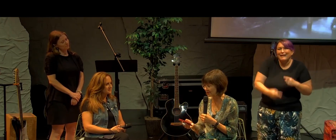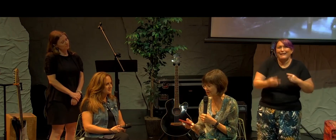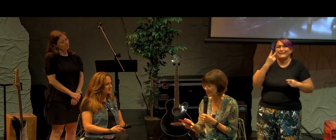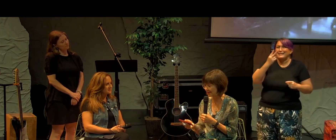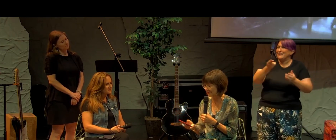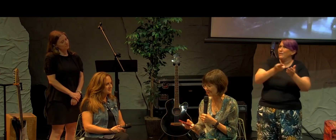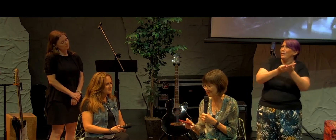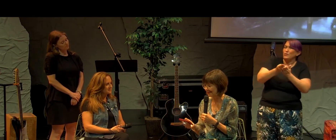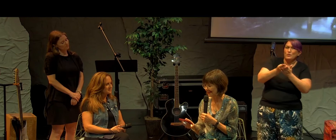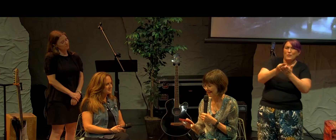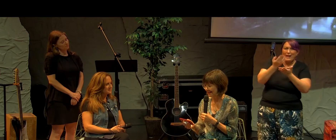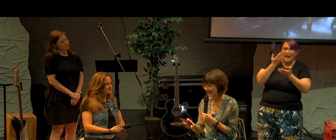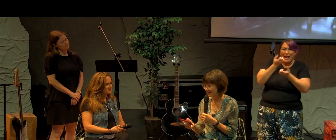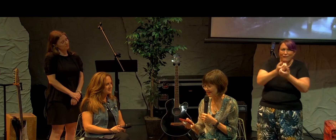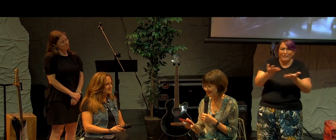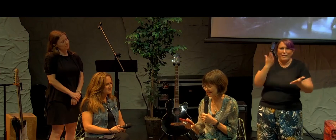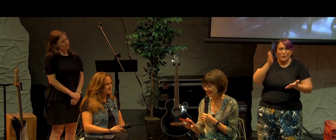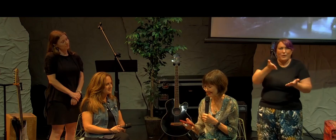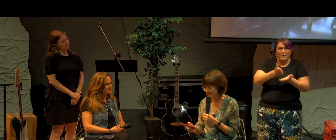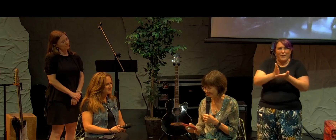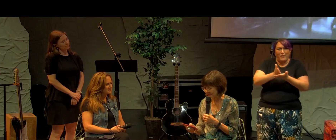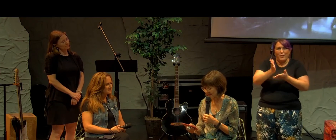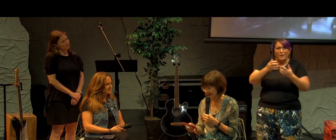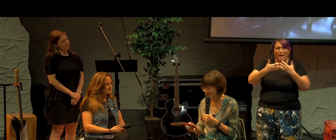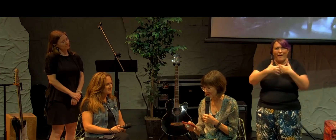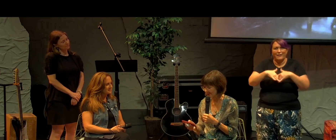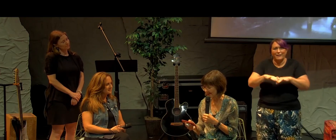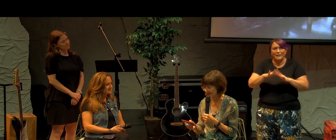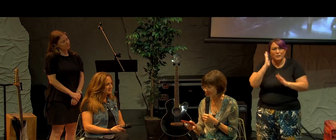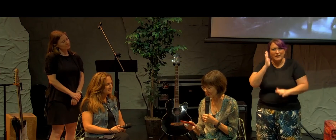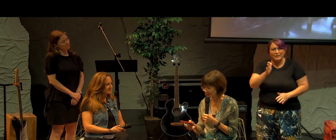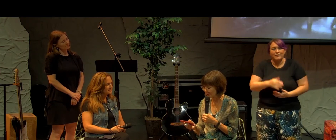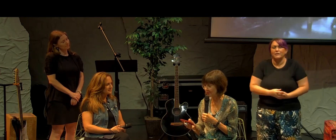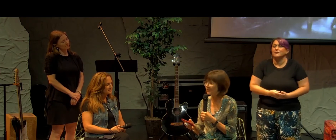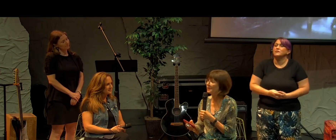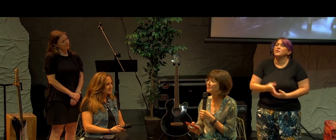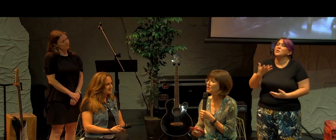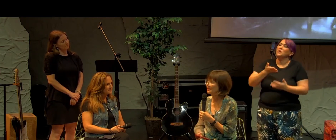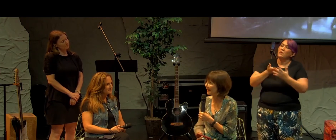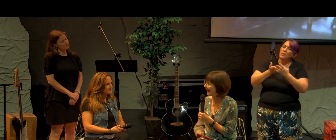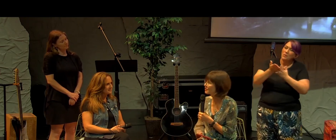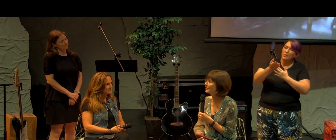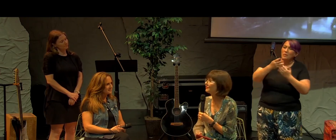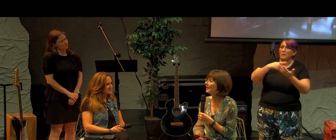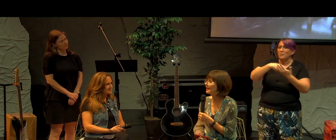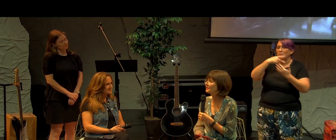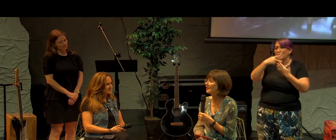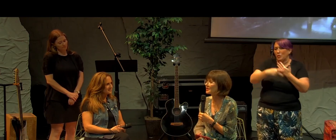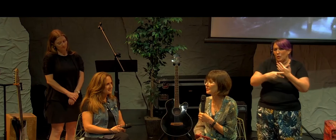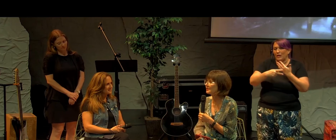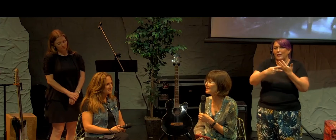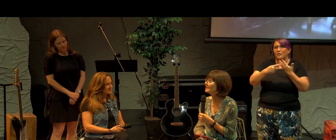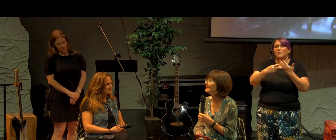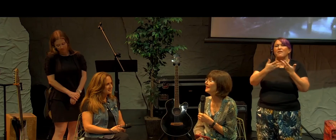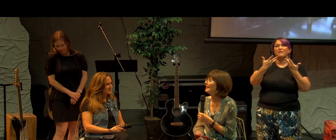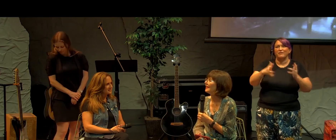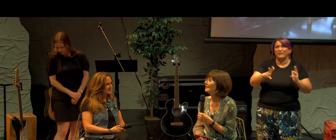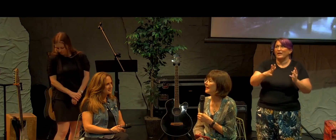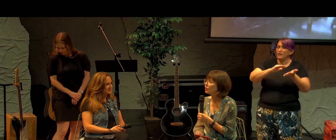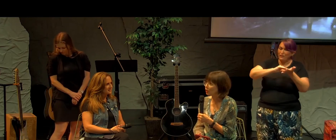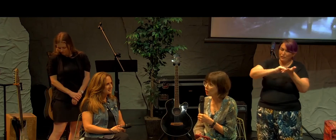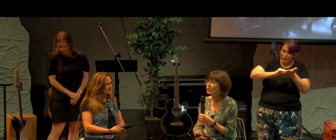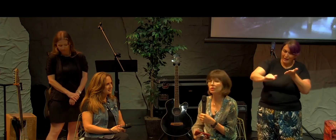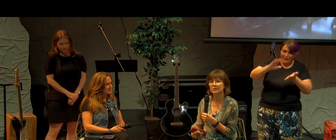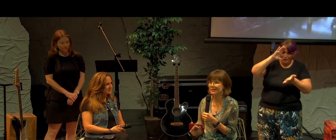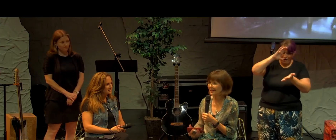that's where she was at. And so what happened was, she went through the program. She actually forgave her husband, let